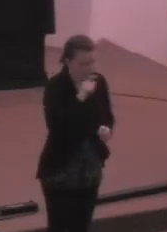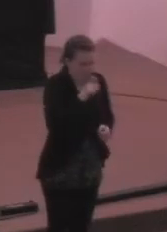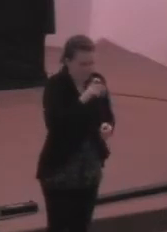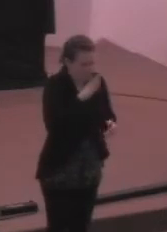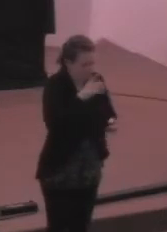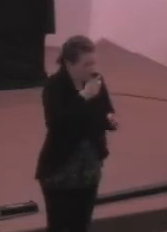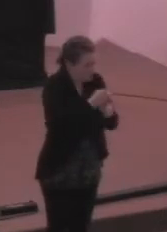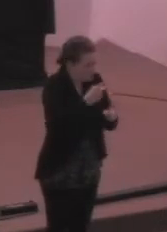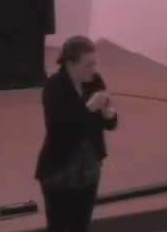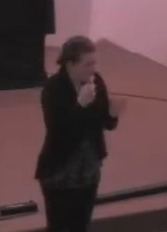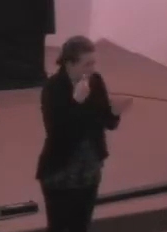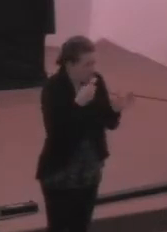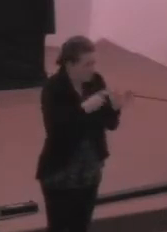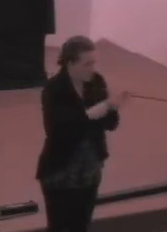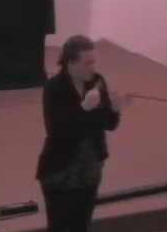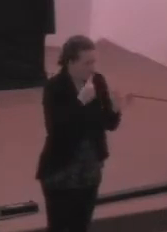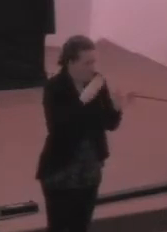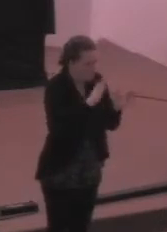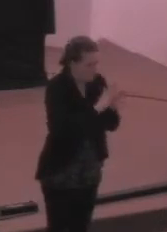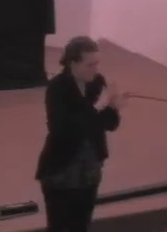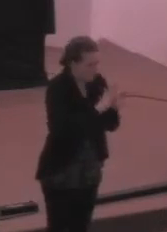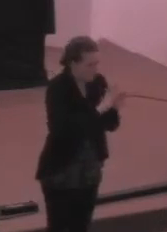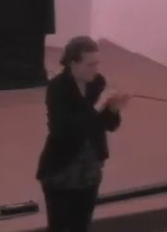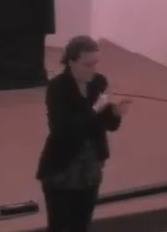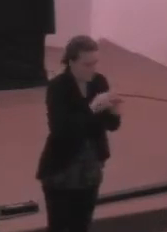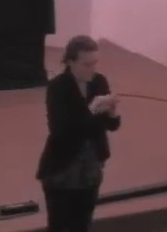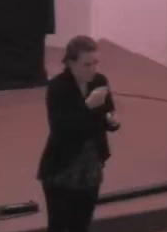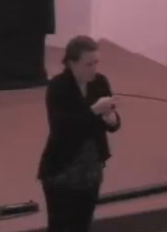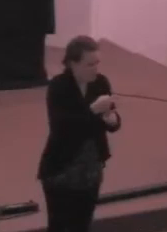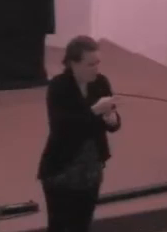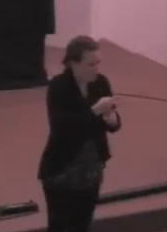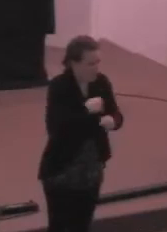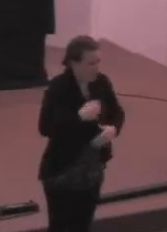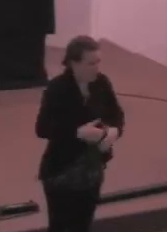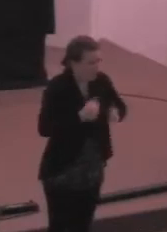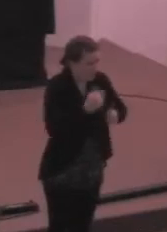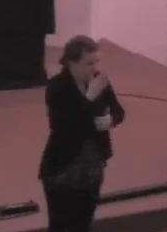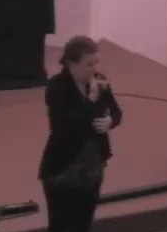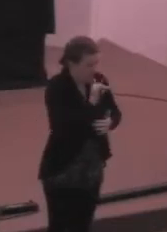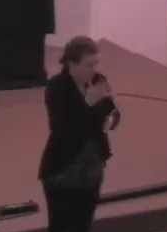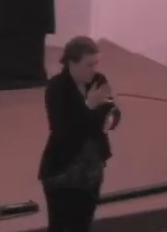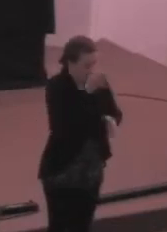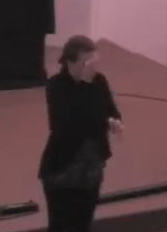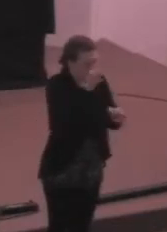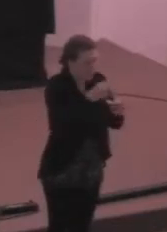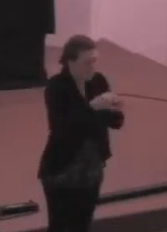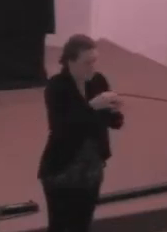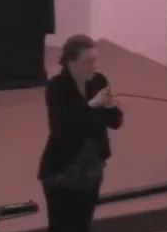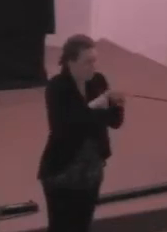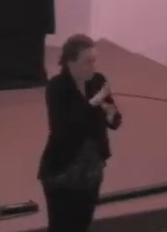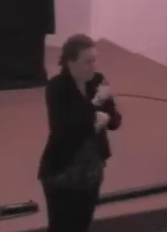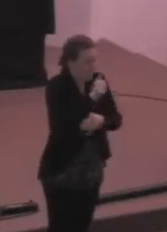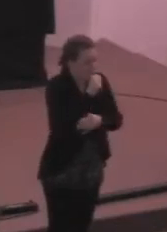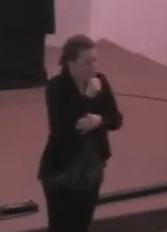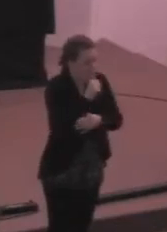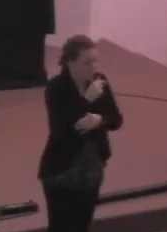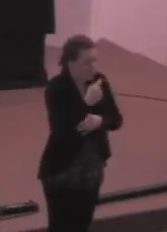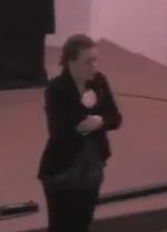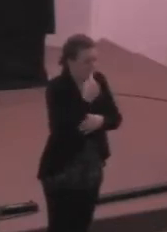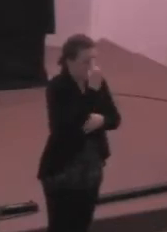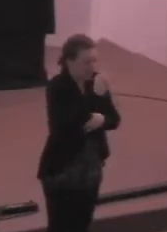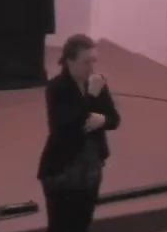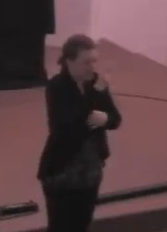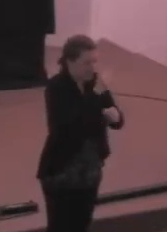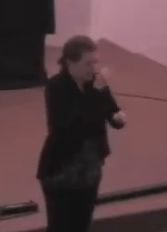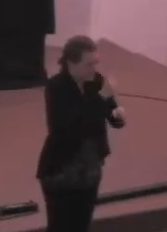right, recognized, praised, regarded, or recorded. I live by faith, walk by patience. My face is set,